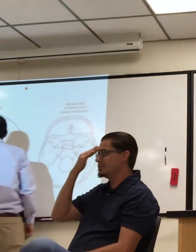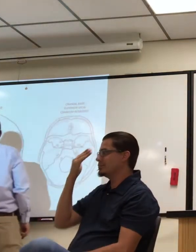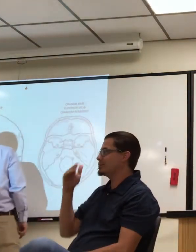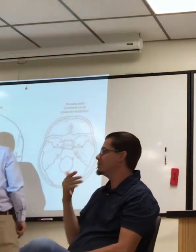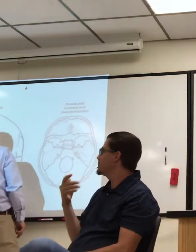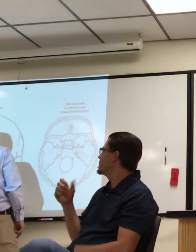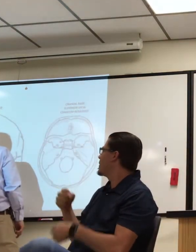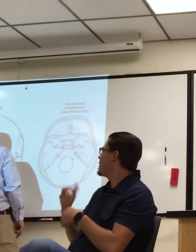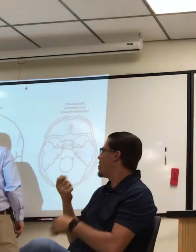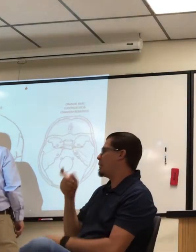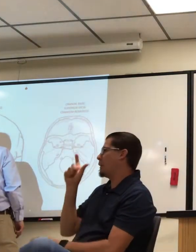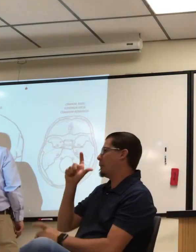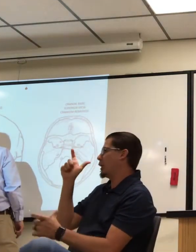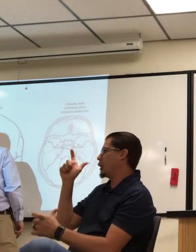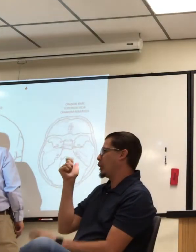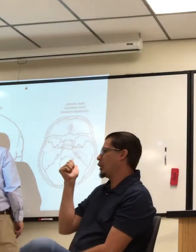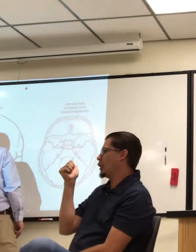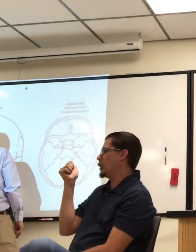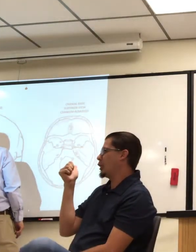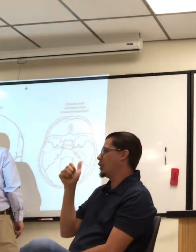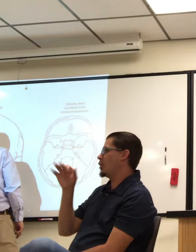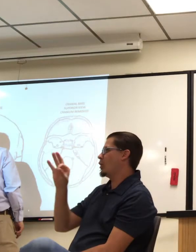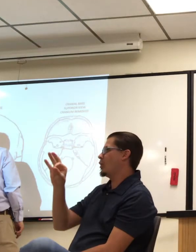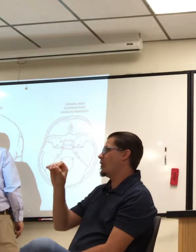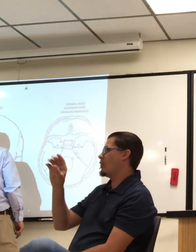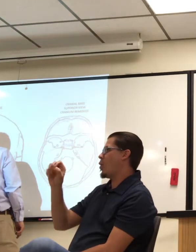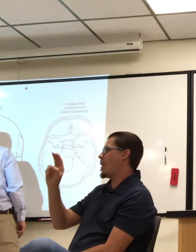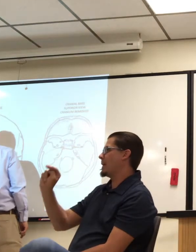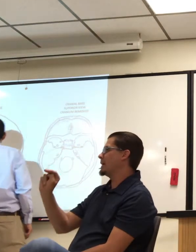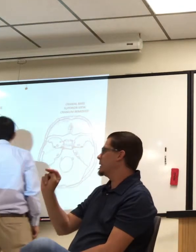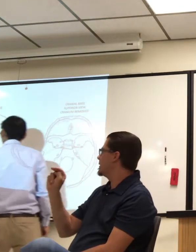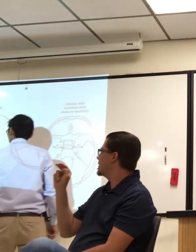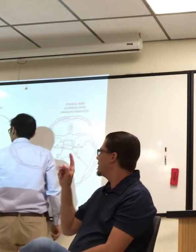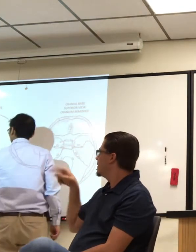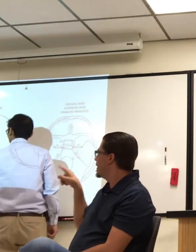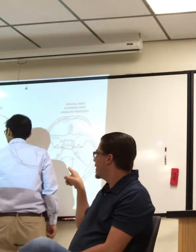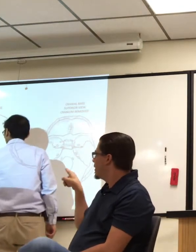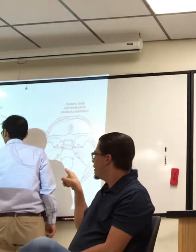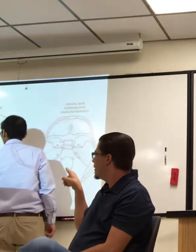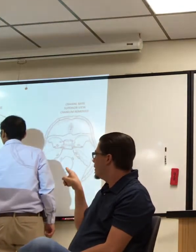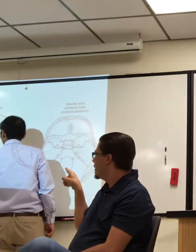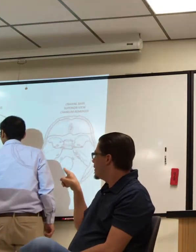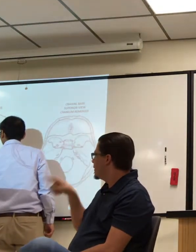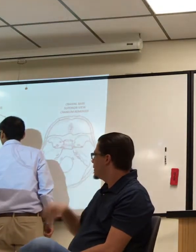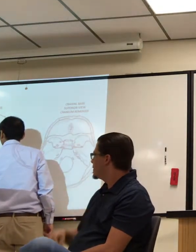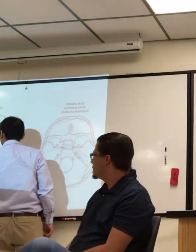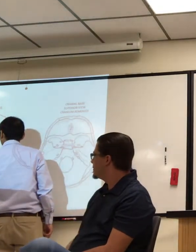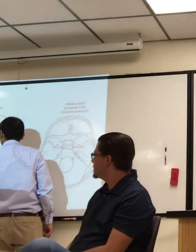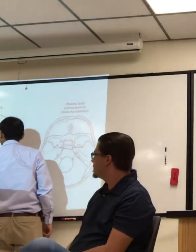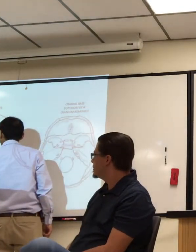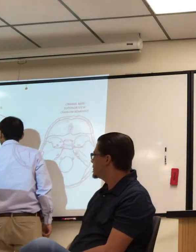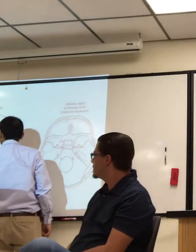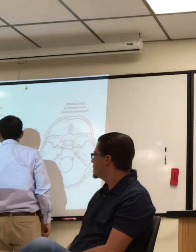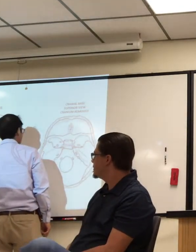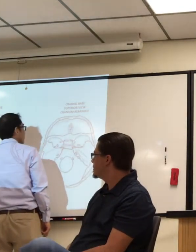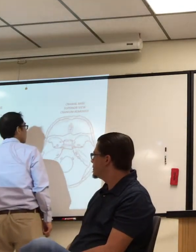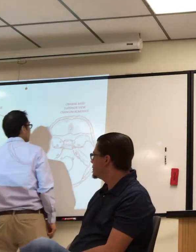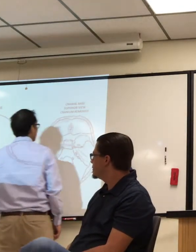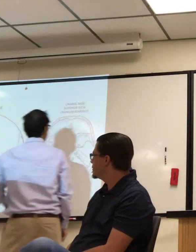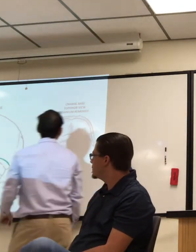little bigger here. I drew them as foramen, not notches. Right there and right there.